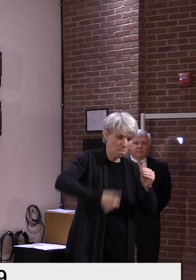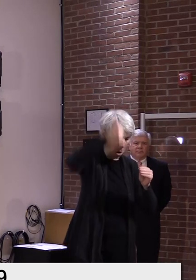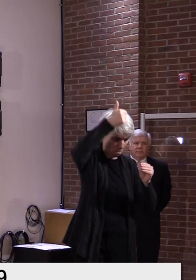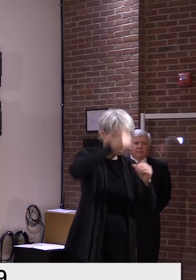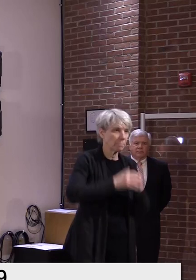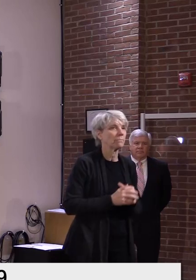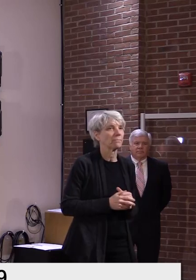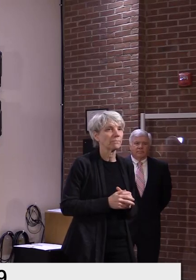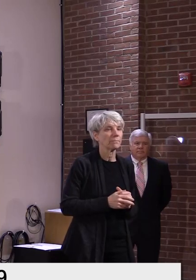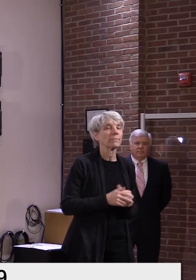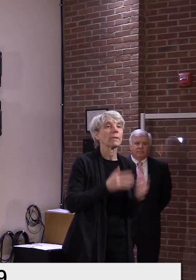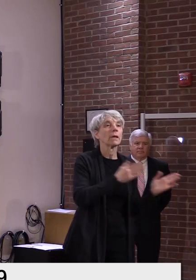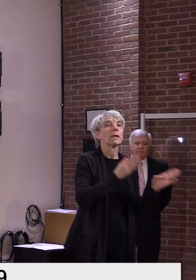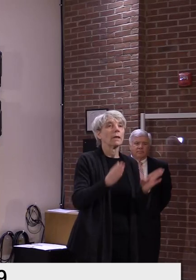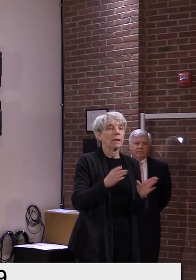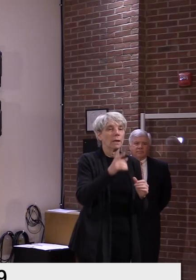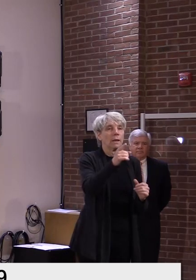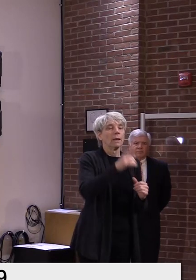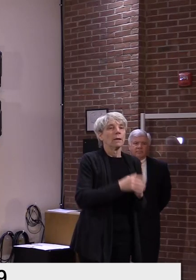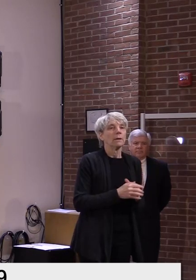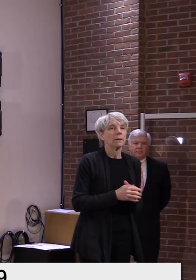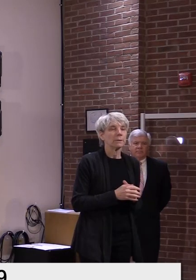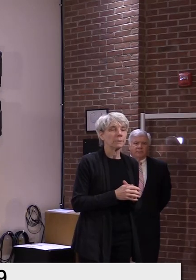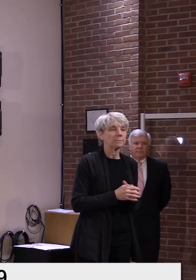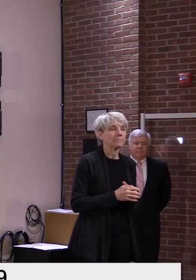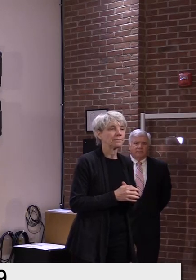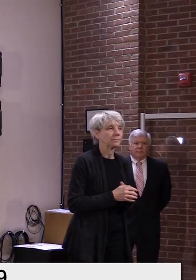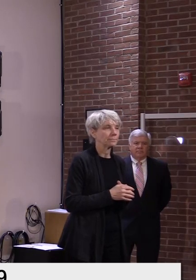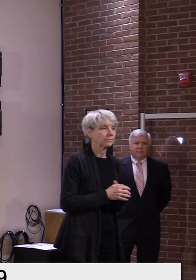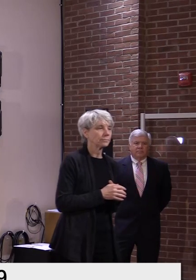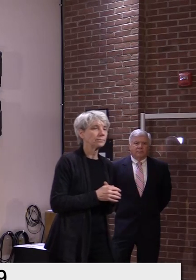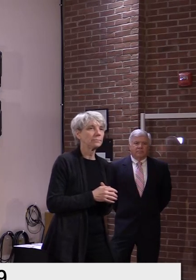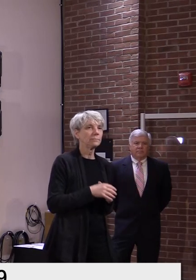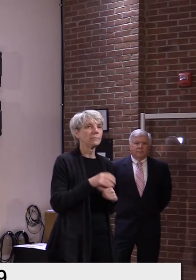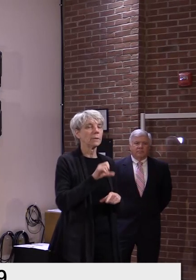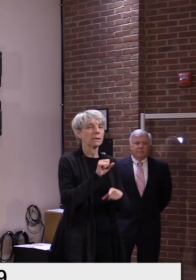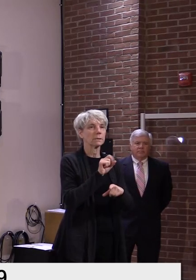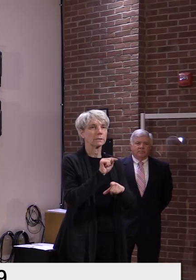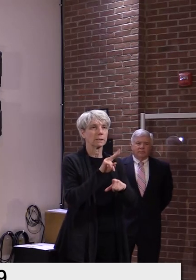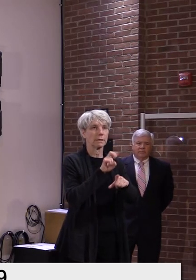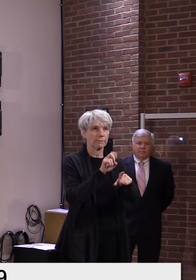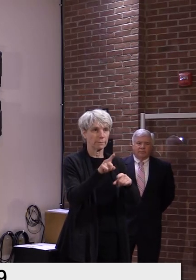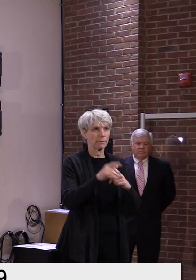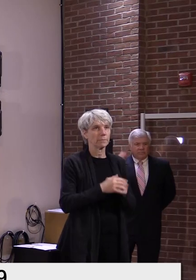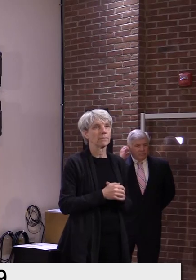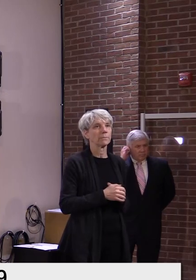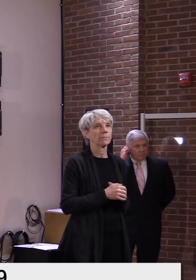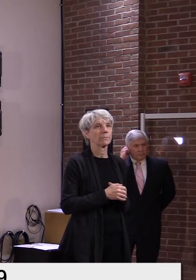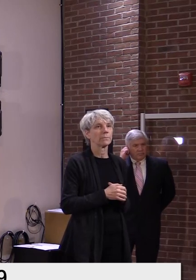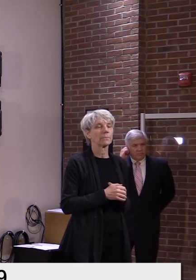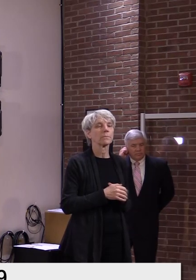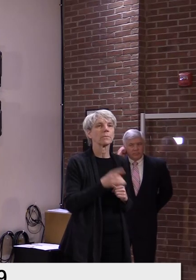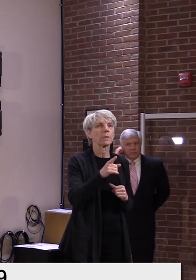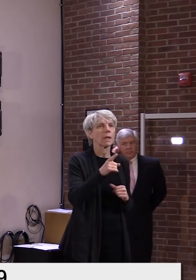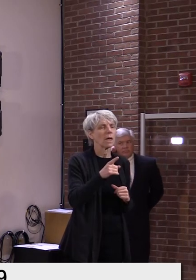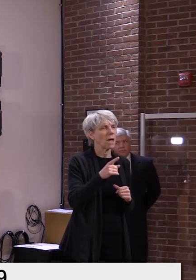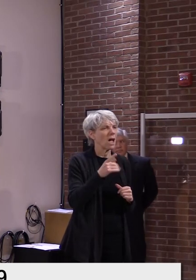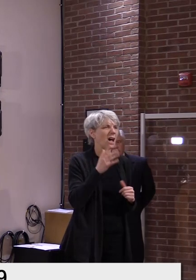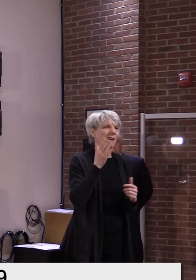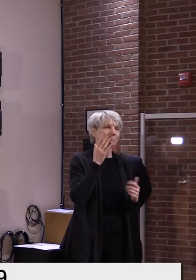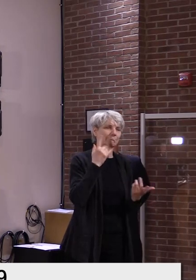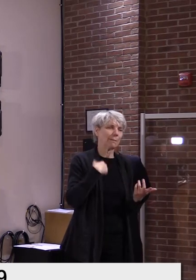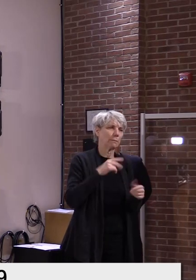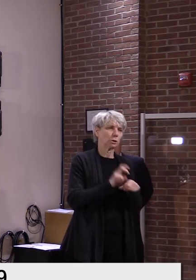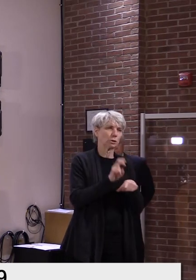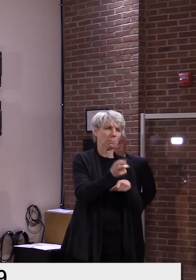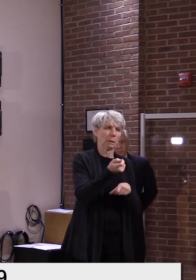I know it's a bit early, but have you looked at the budget, and do you see any problems, or where